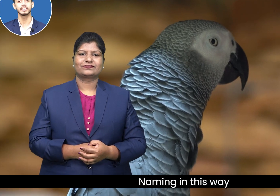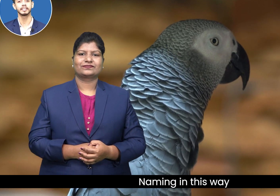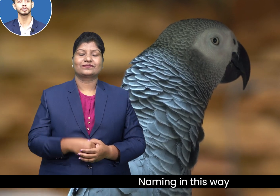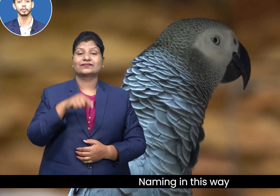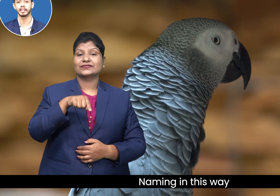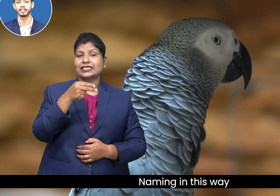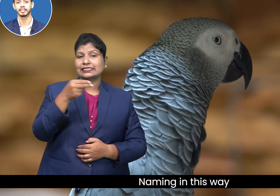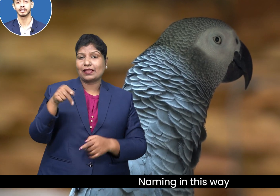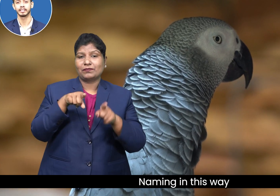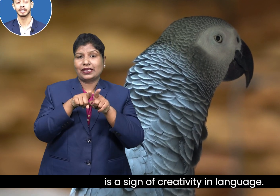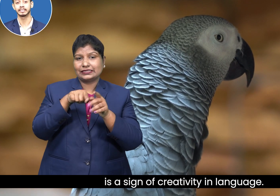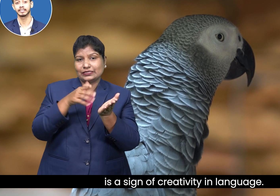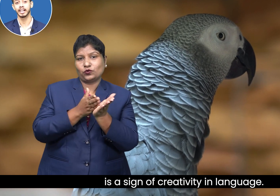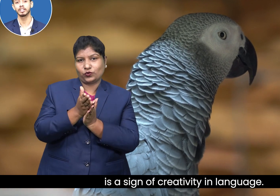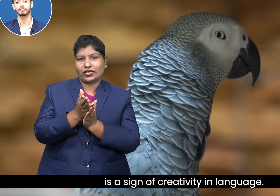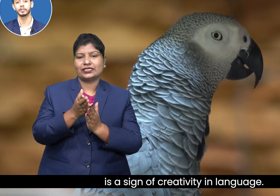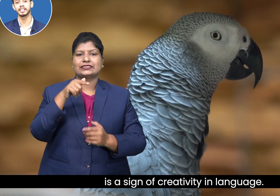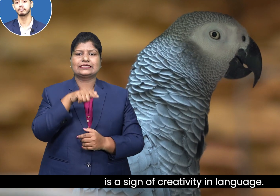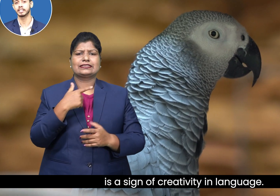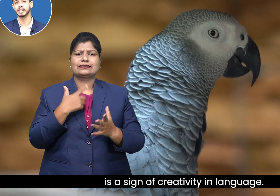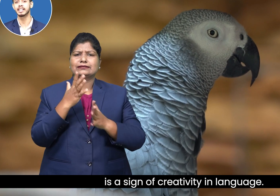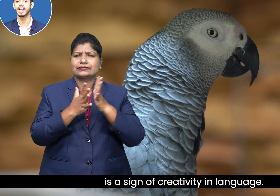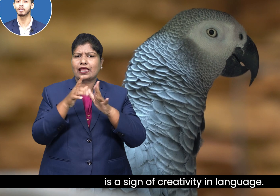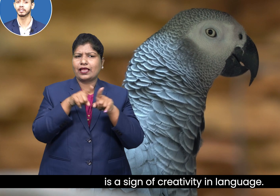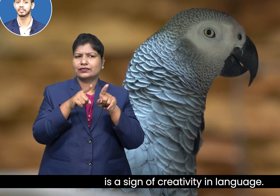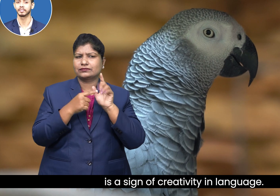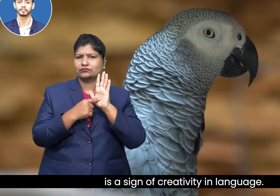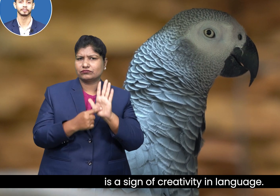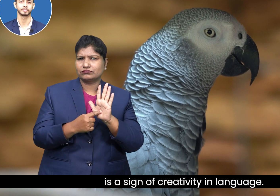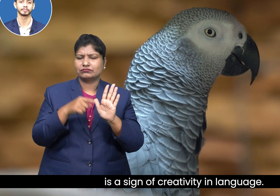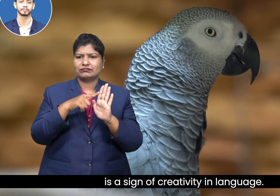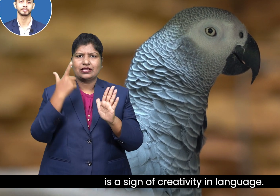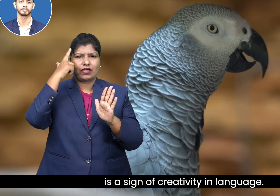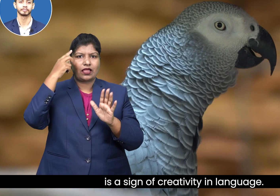Naming in this way is a sign of creativity in language.